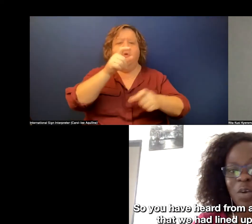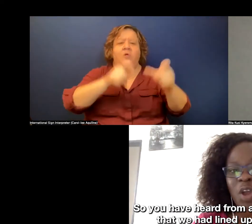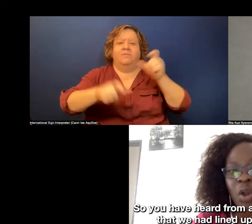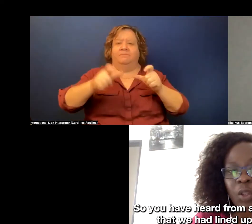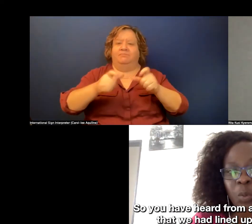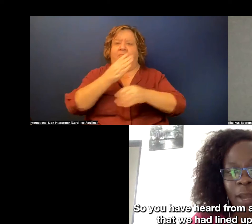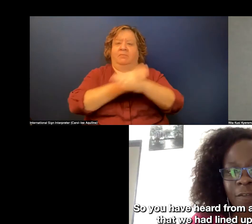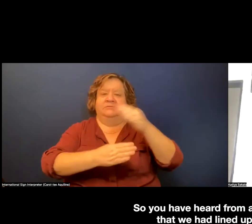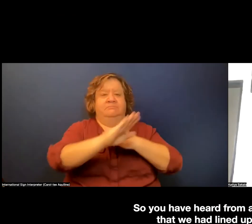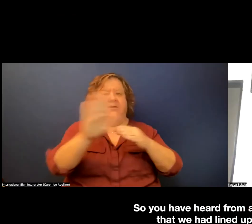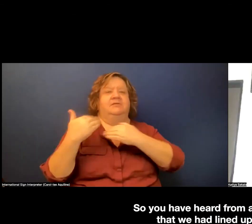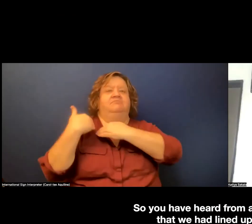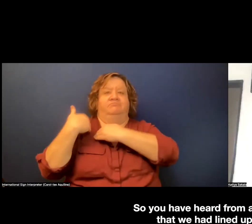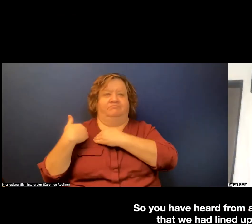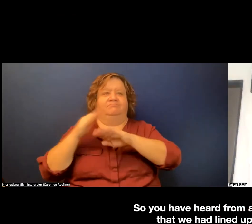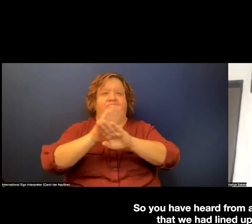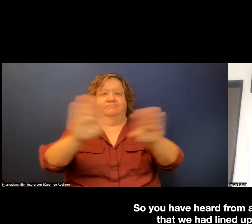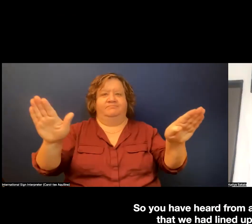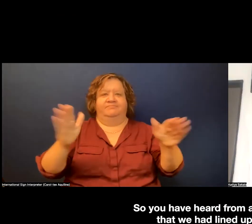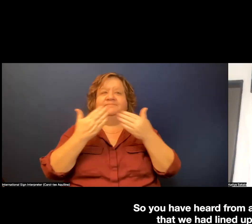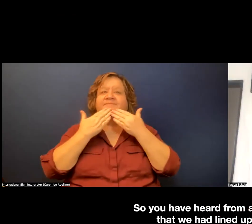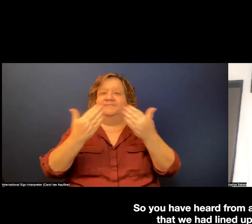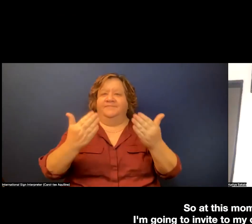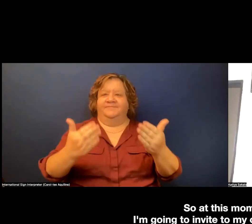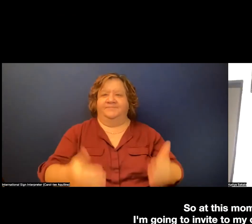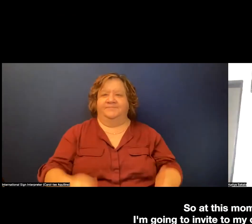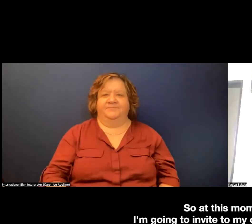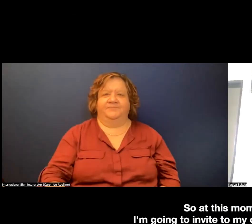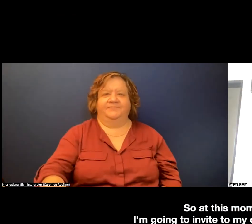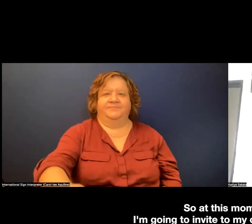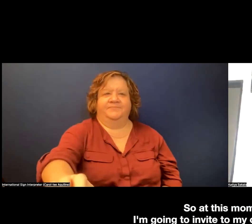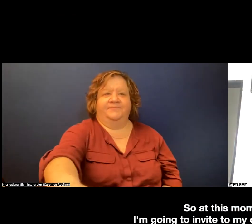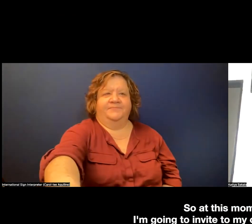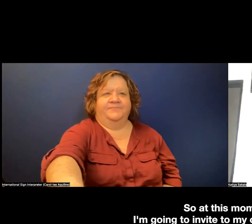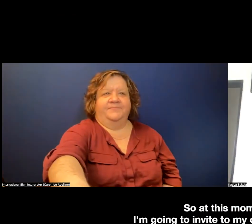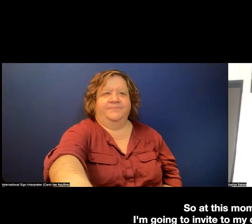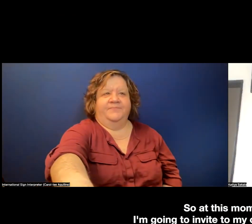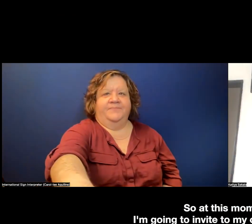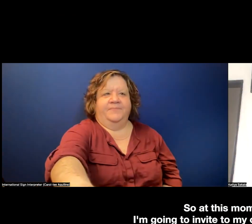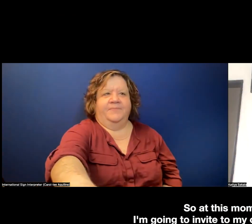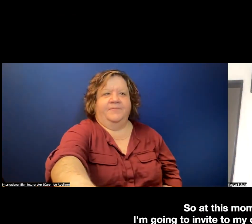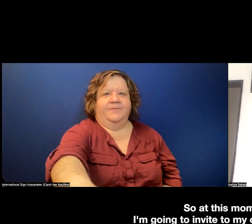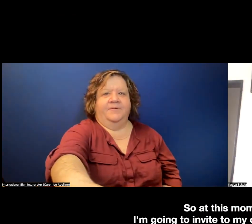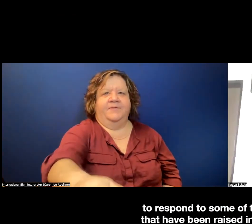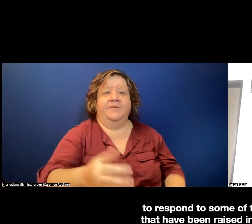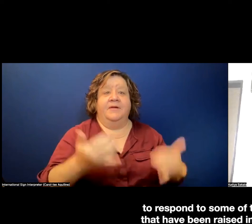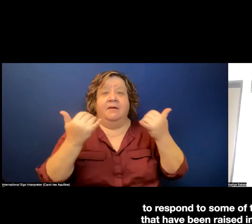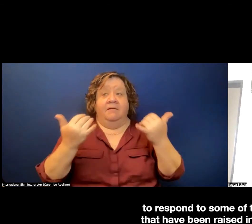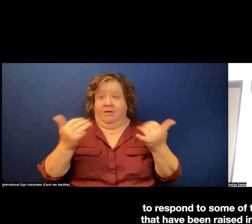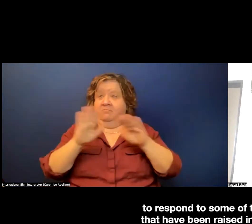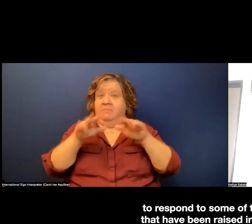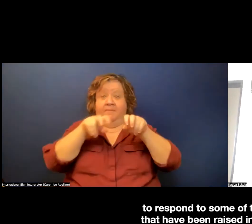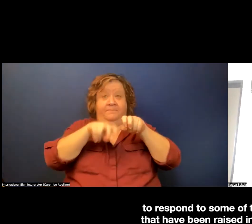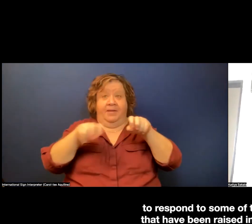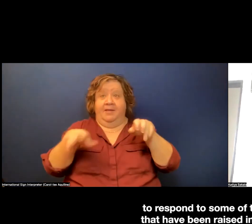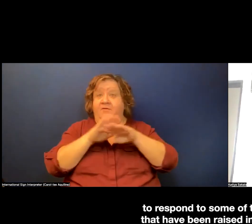So you have heard from all the speakers that we had lined up for today. So at this moment, I'm going to invite my colleague,